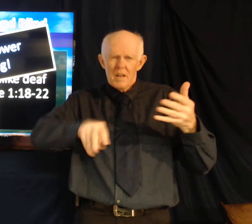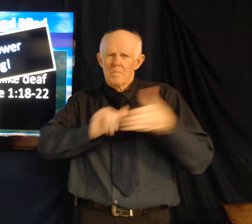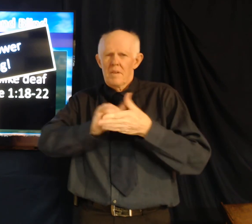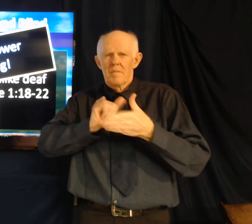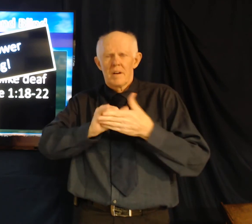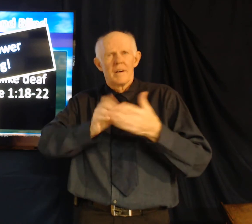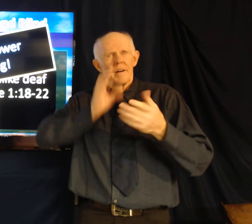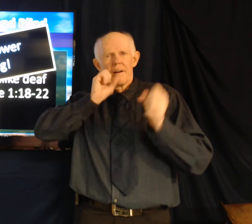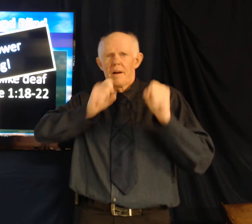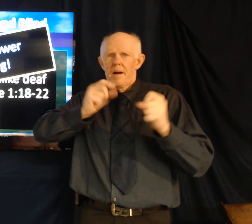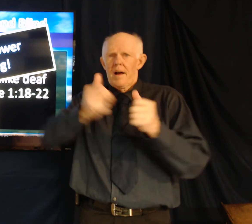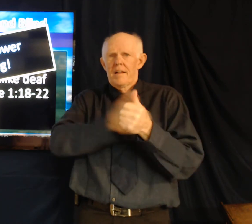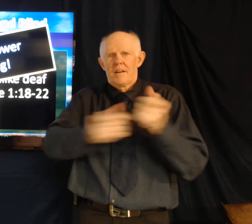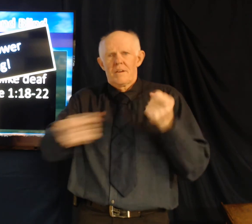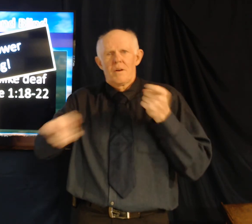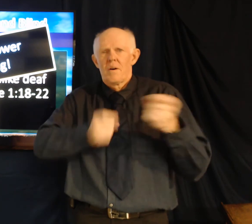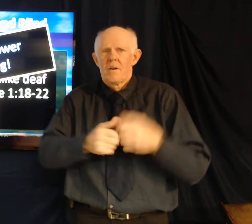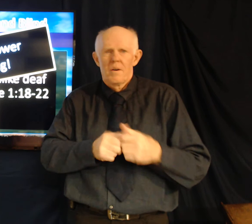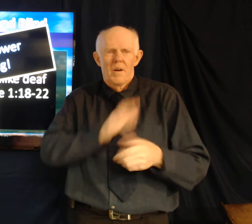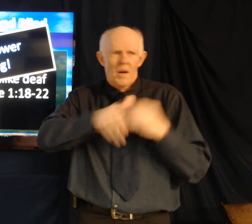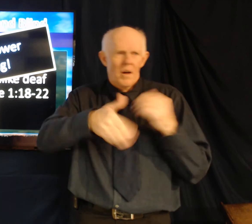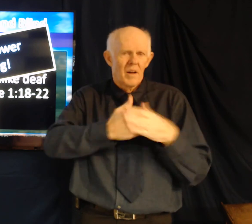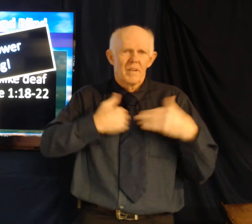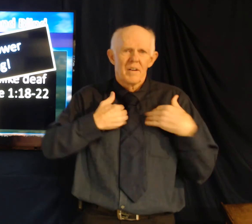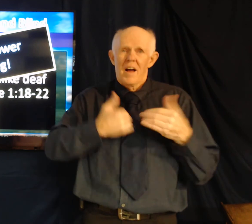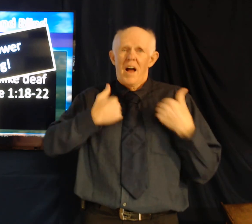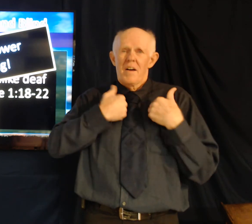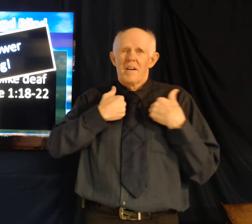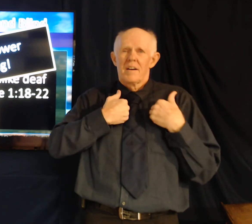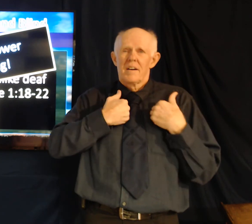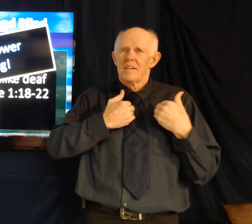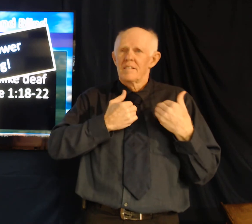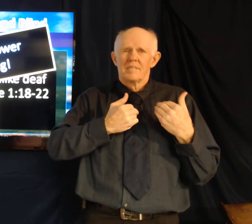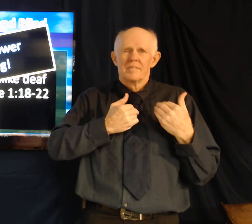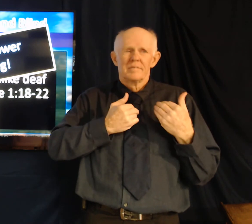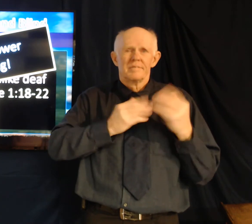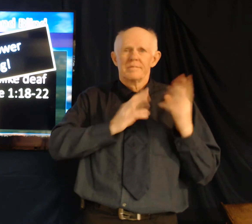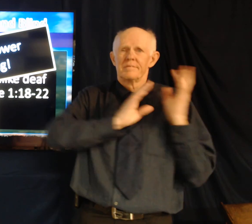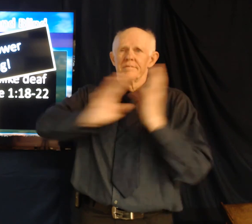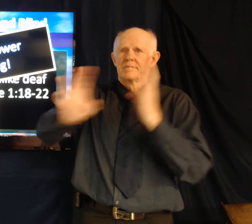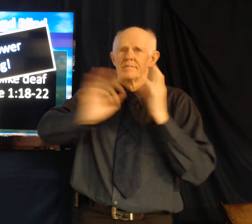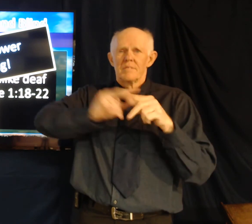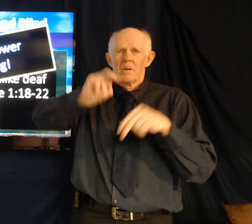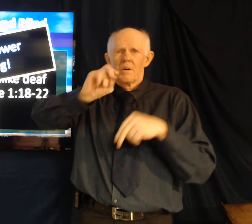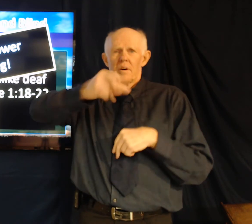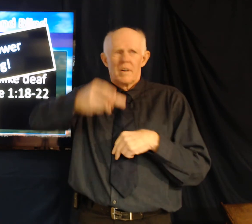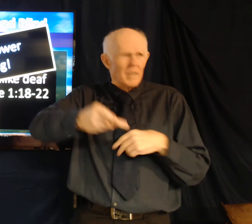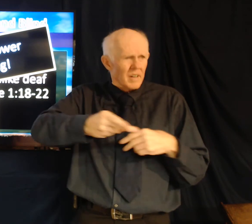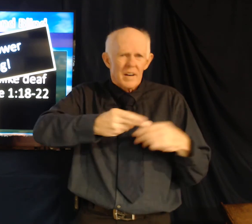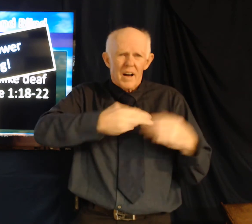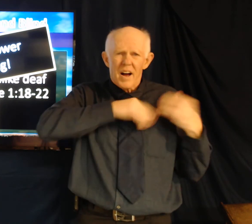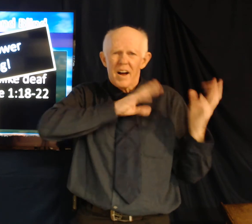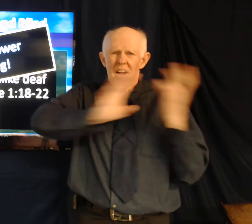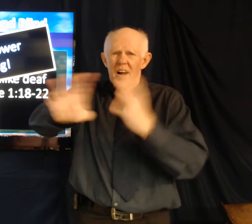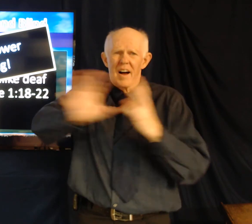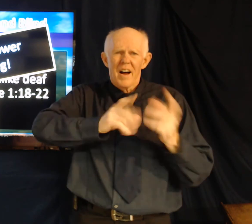Everything. But he rules. All the animals. Like Noah took